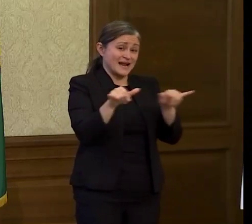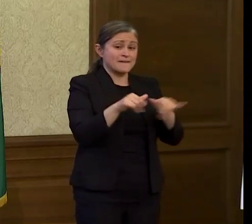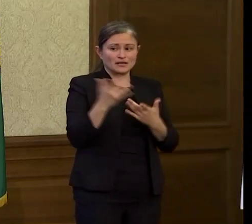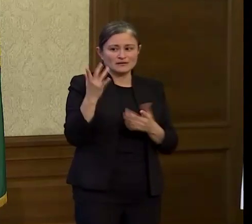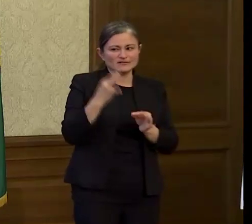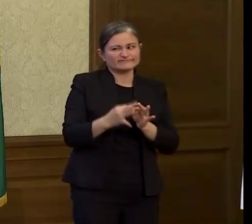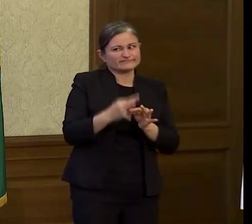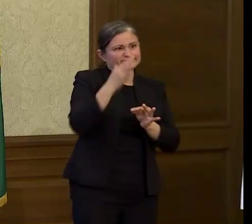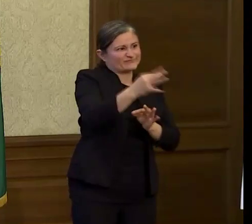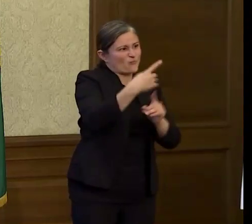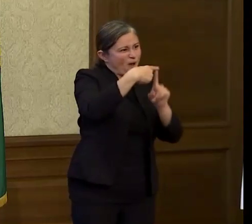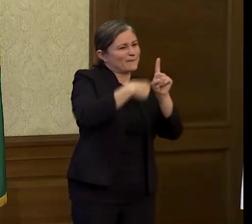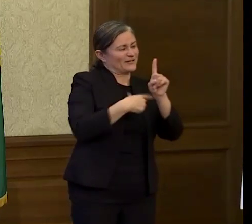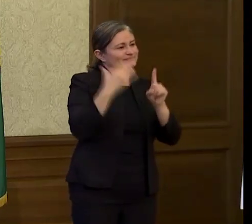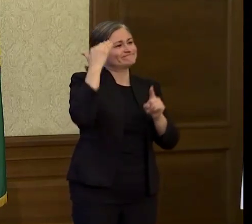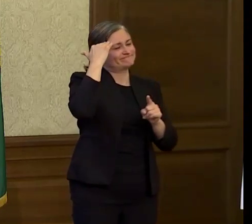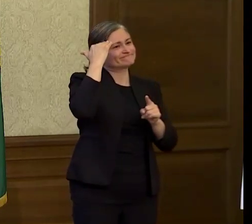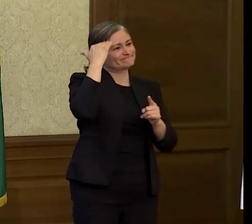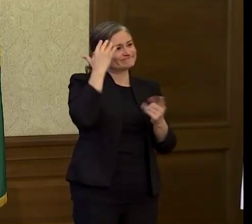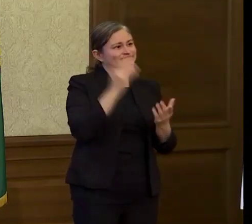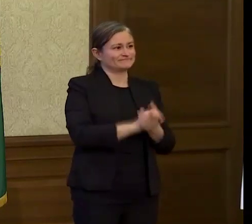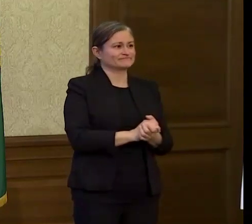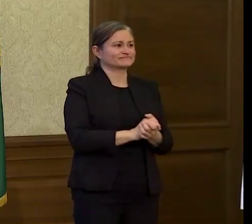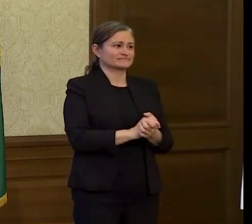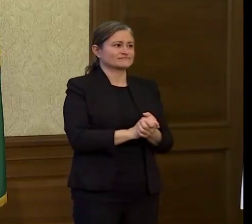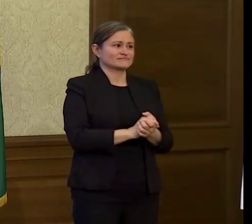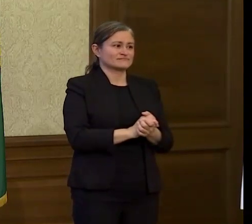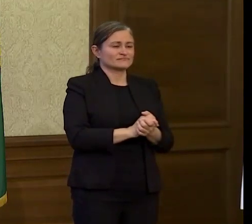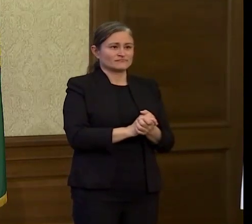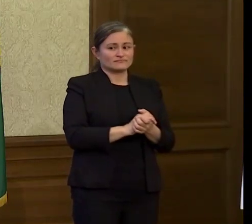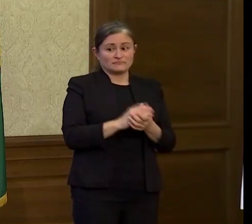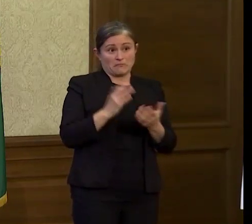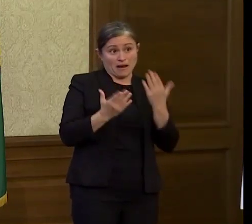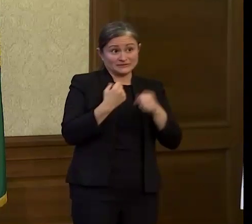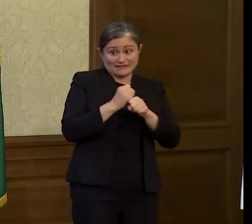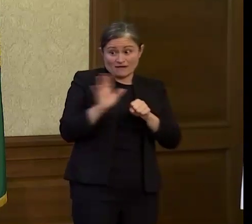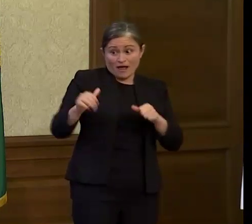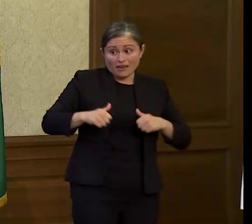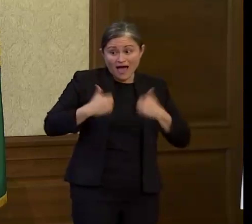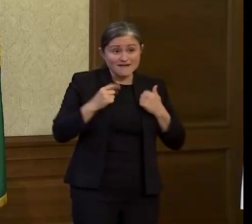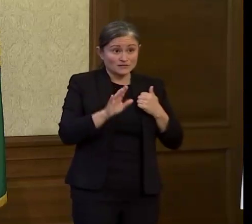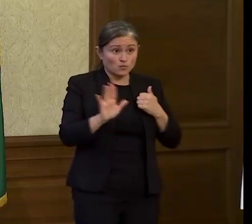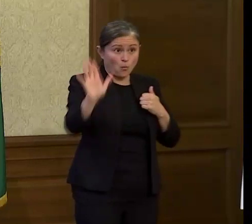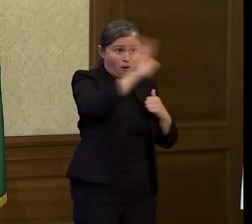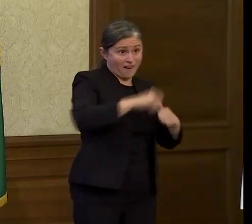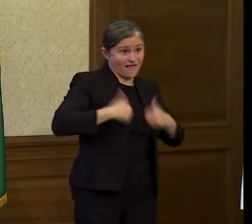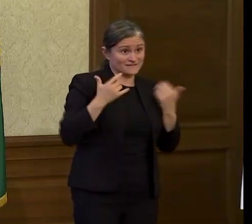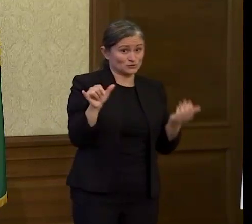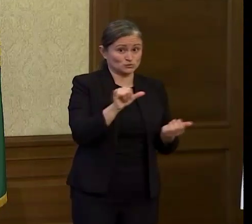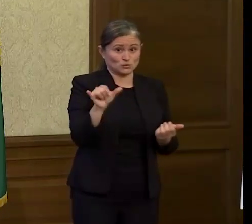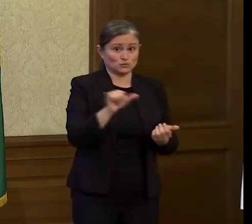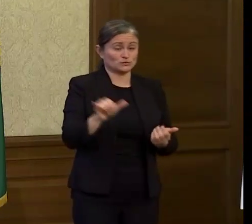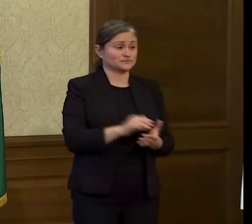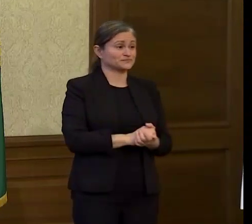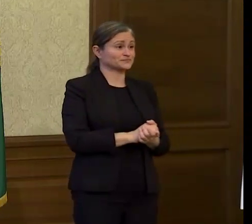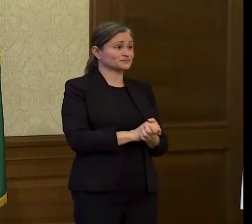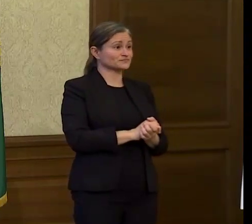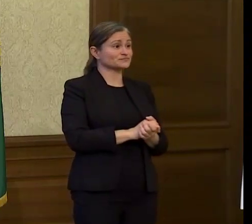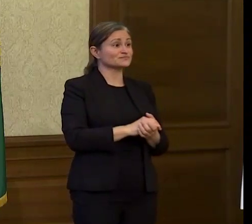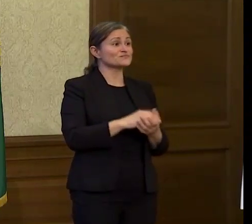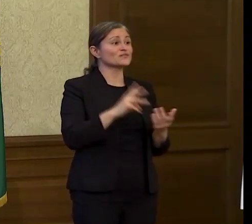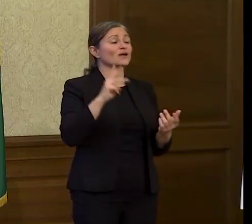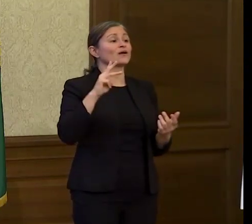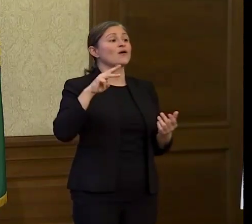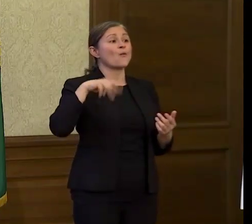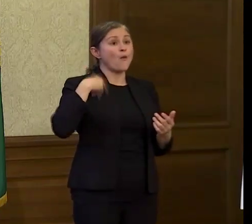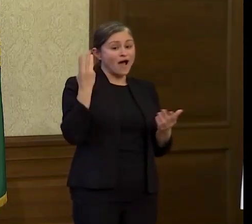death matter for our loved ones. It's springtime in Washington, I note that. It's still okay to get